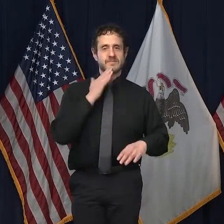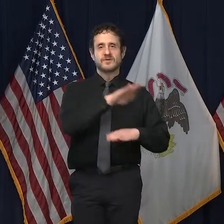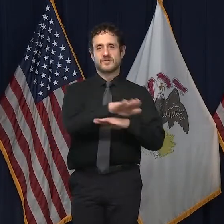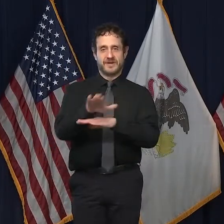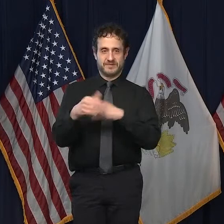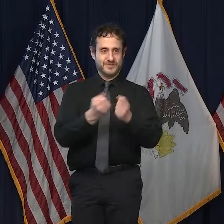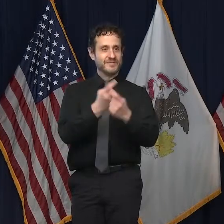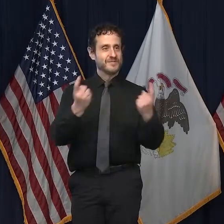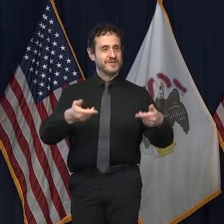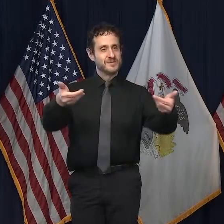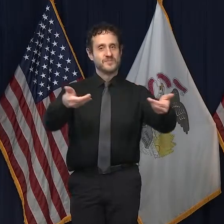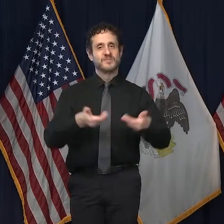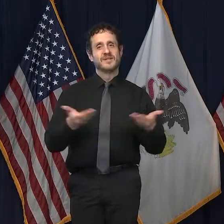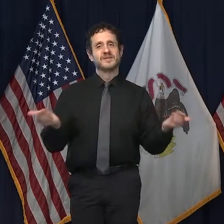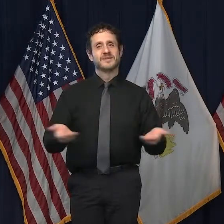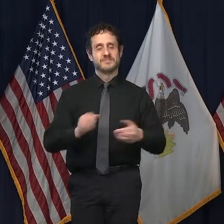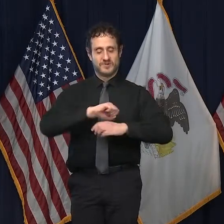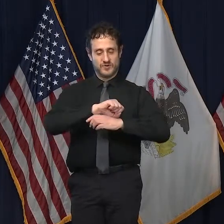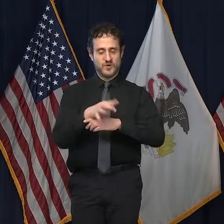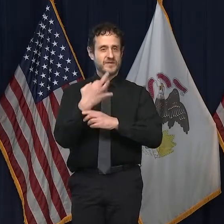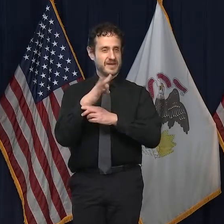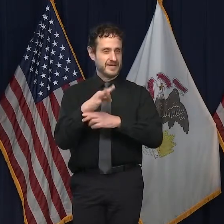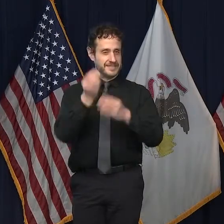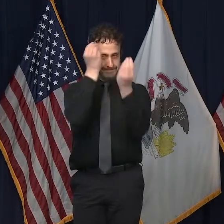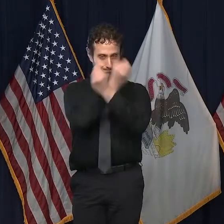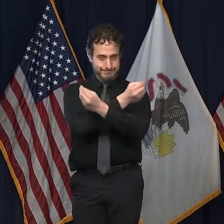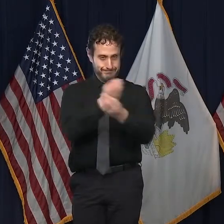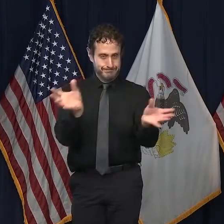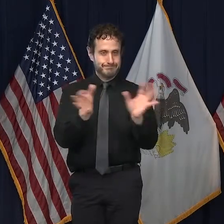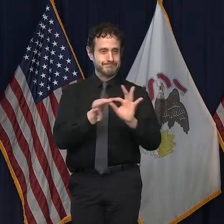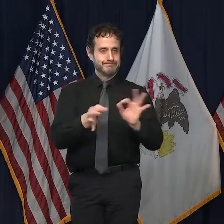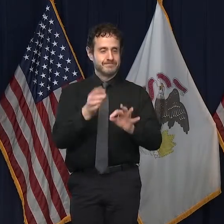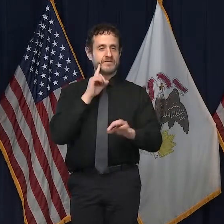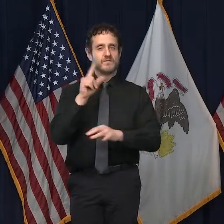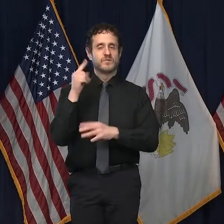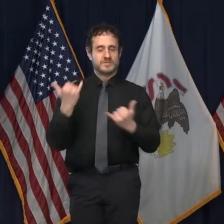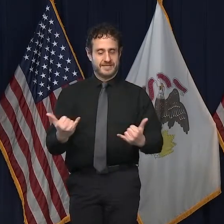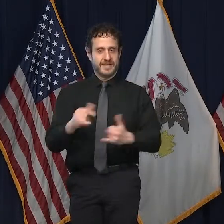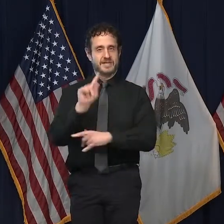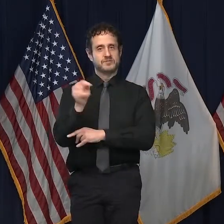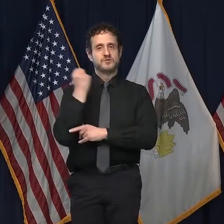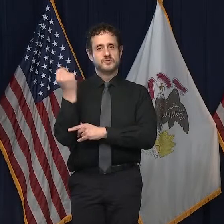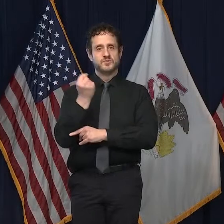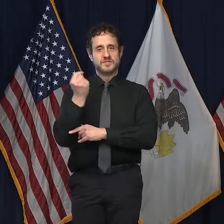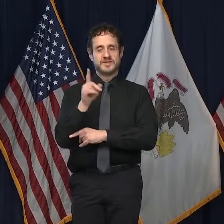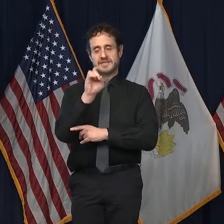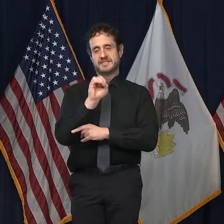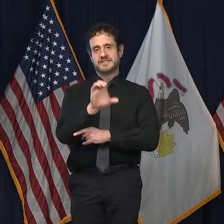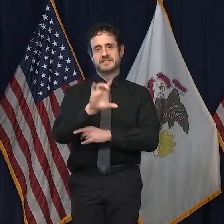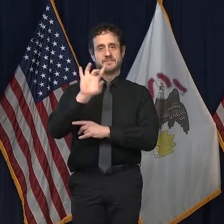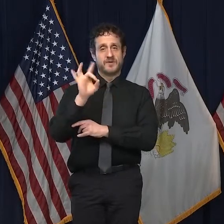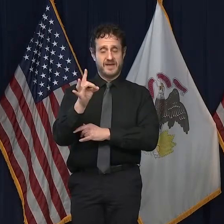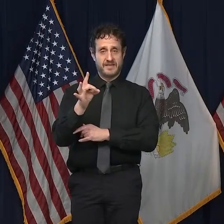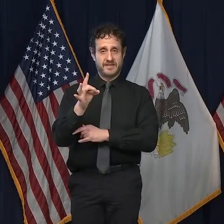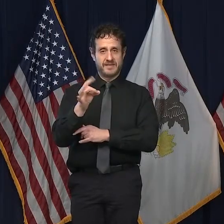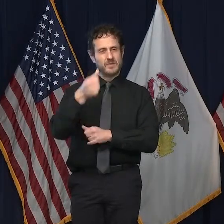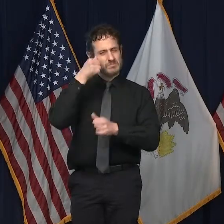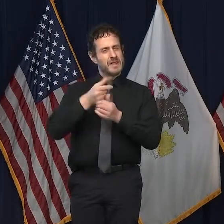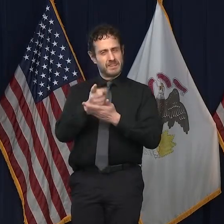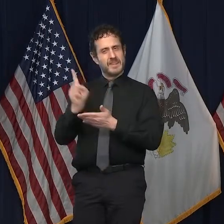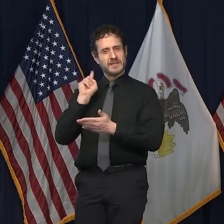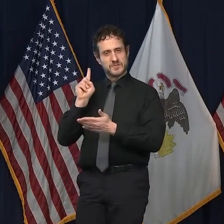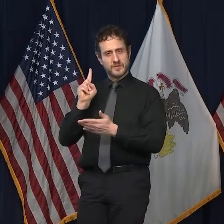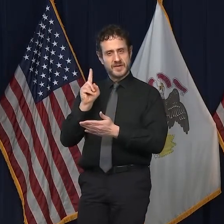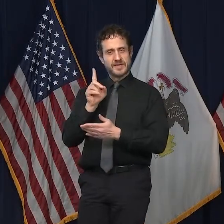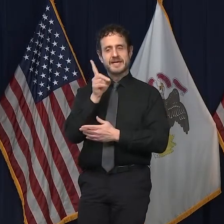Good afternoon, everyone, and welcome to the COVID-19 update for Tuesday, December the 8th. At the end of last week, Dr.